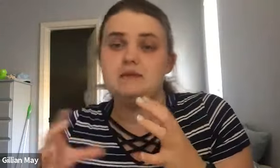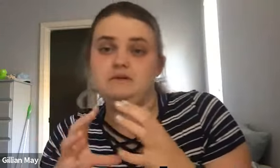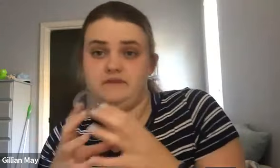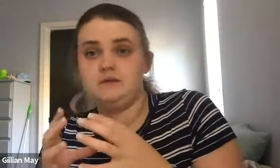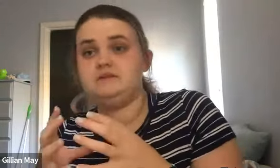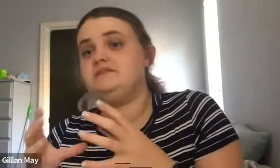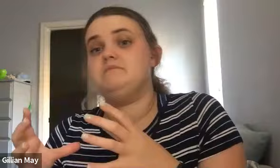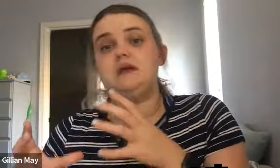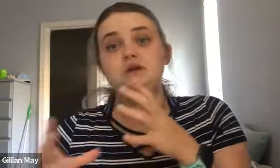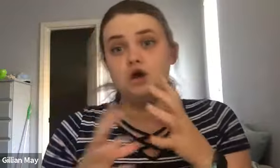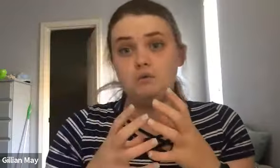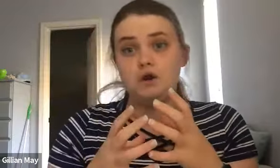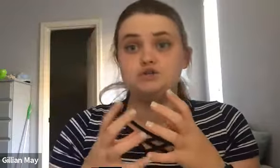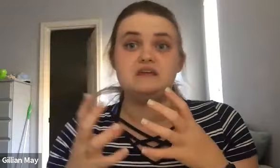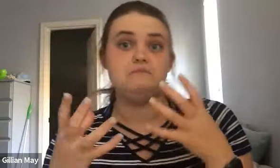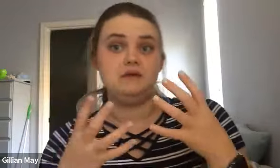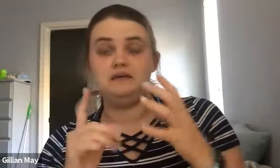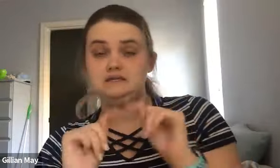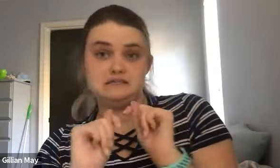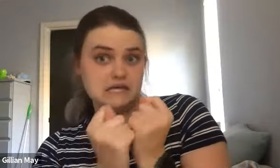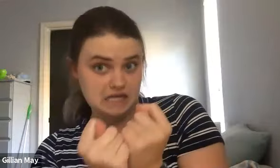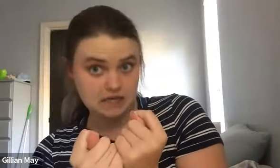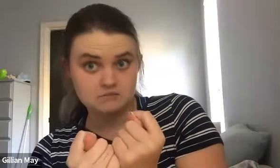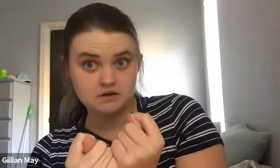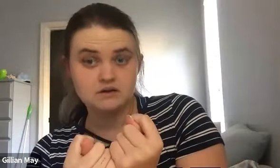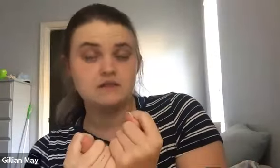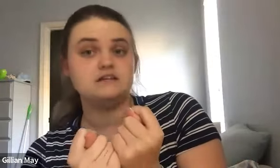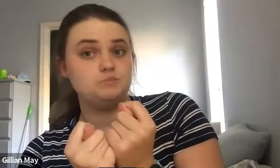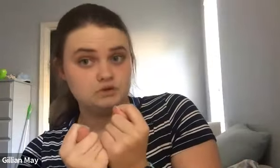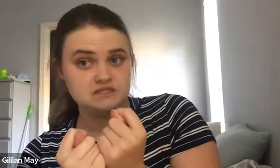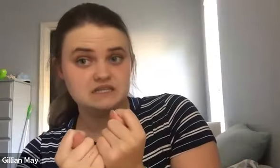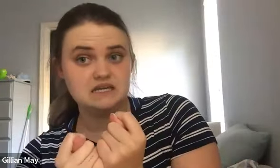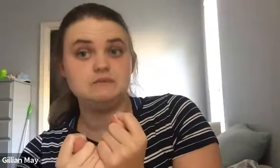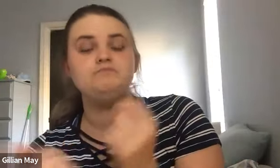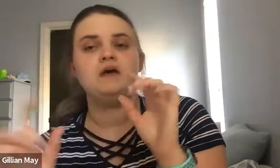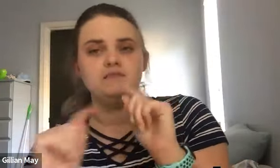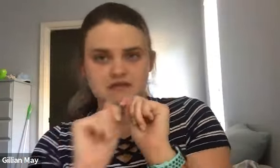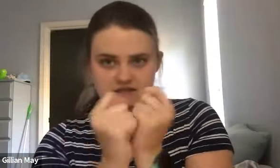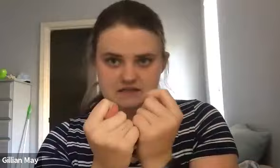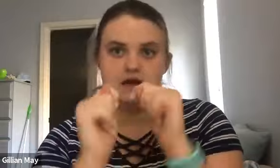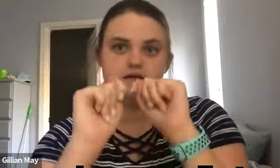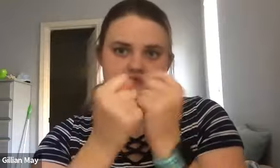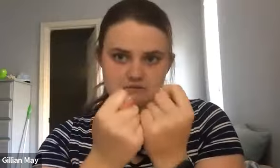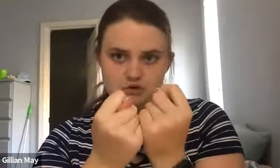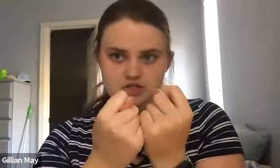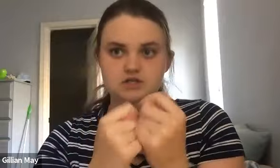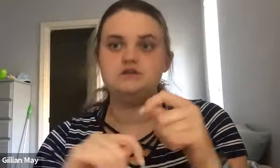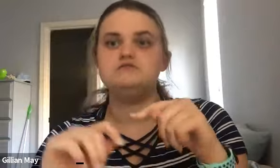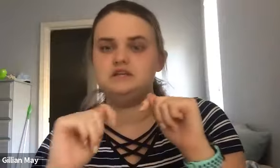be family, they may be coworkers, they may be a team, like a sports team. That's the sign, that's the motion you use. And